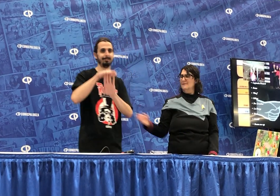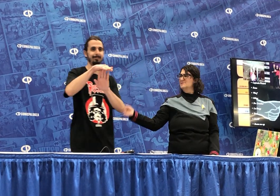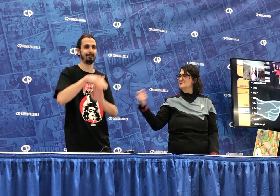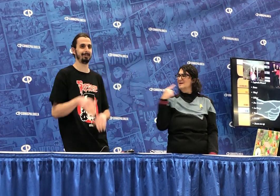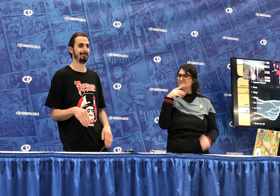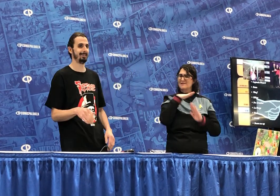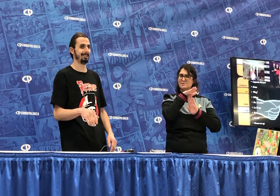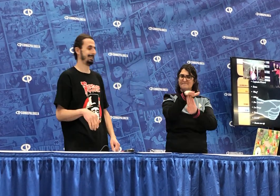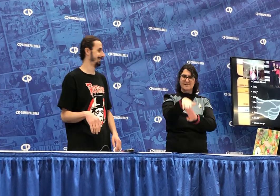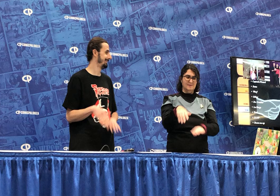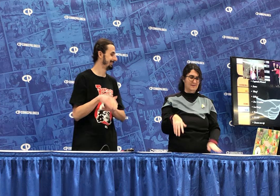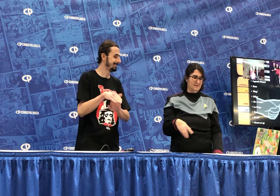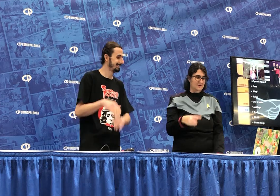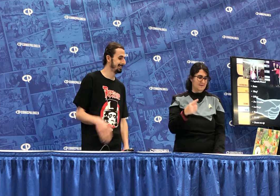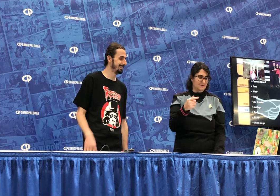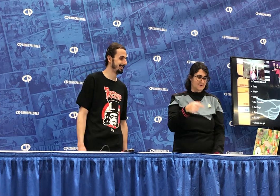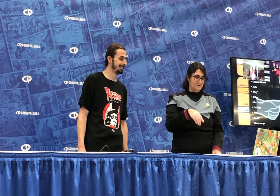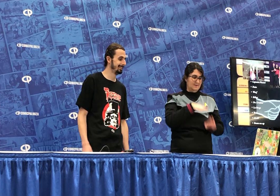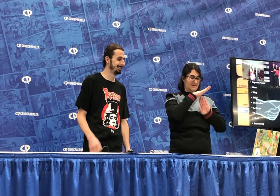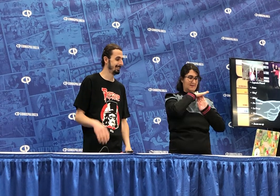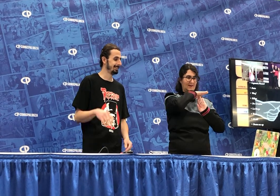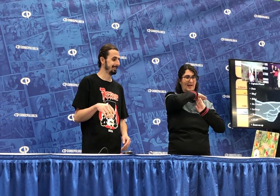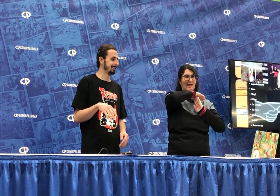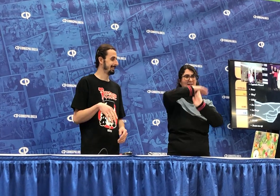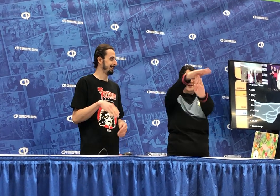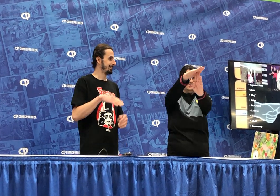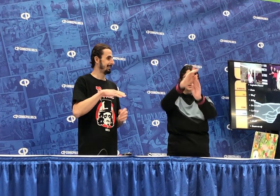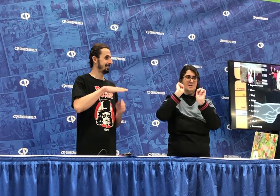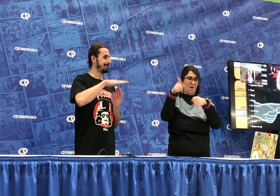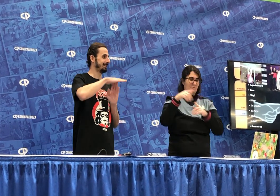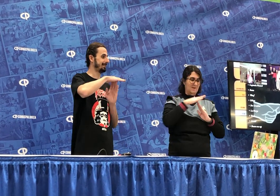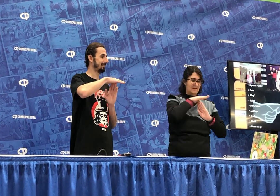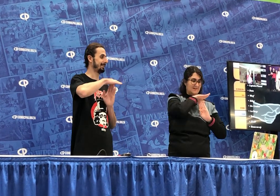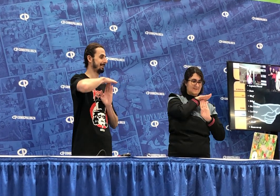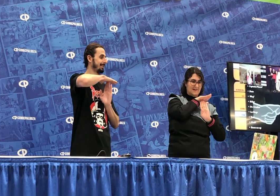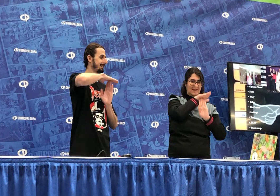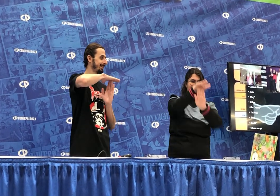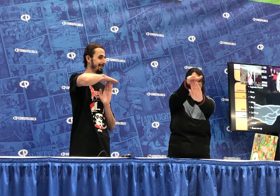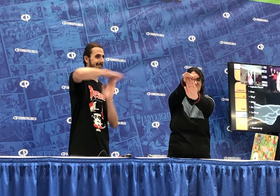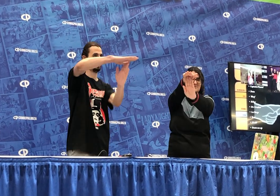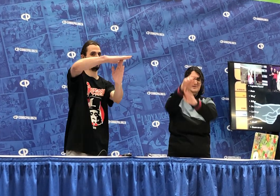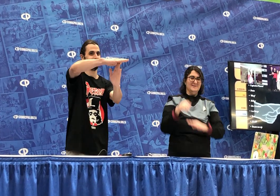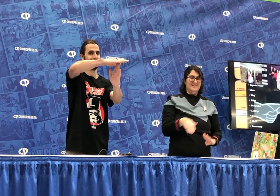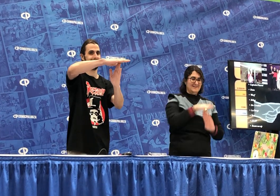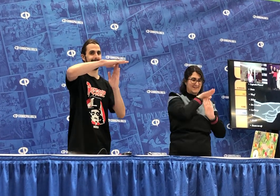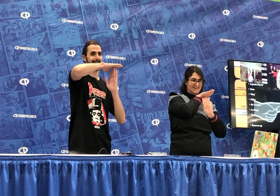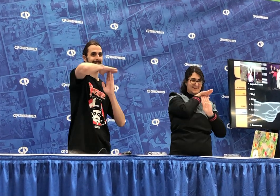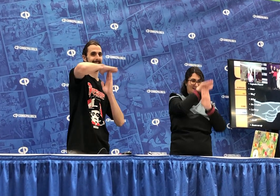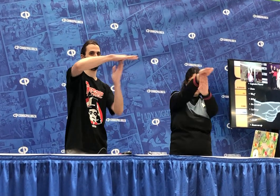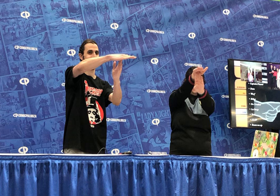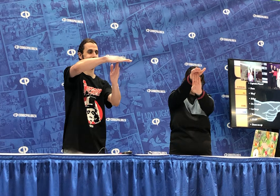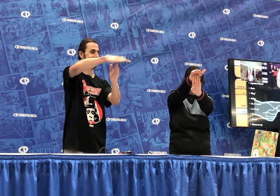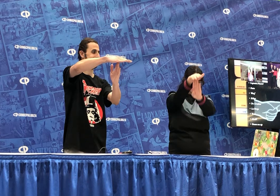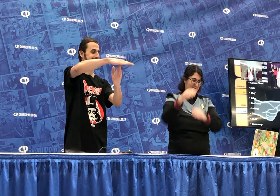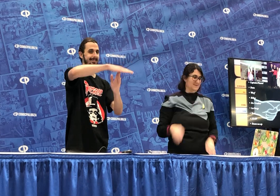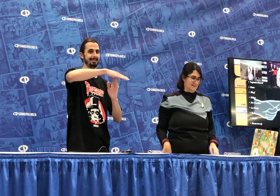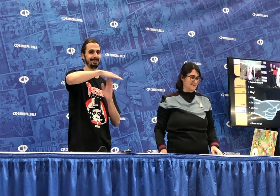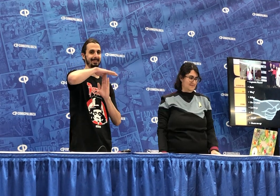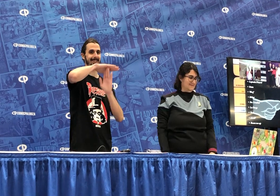And then in spaceship. No, it's a sign for spaceship, not engage. And then engage, you're going. Engage.